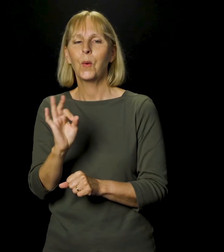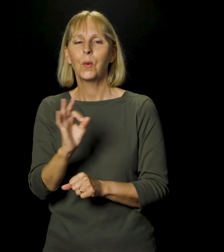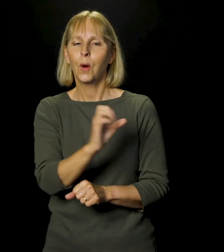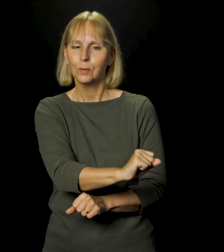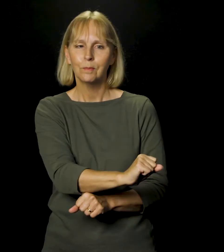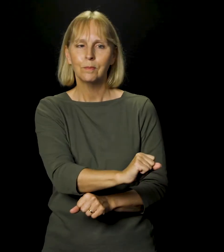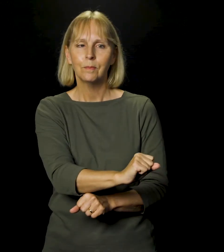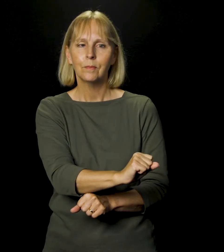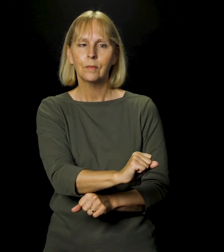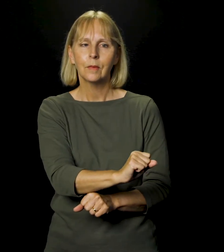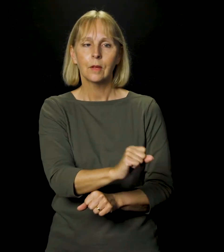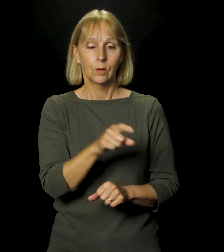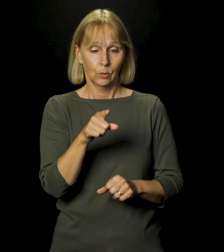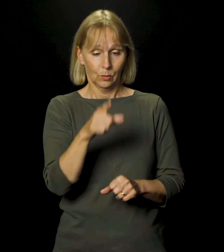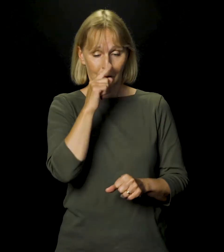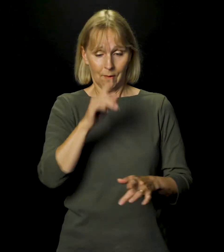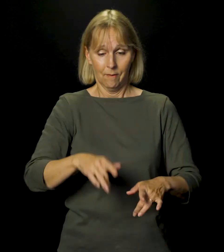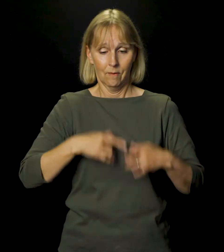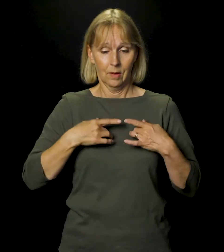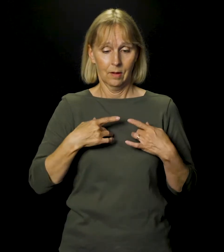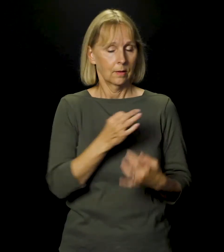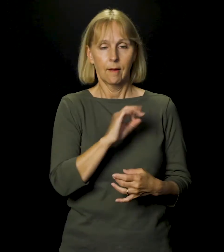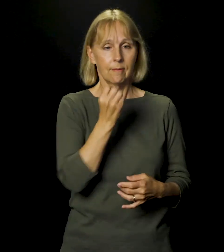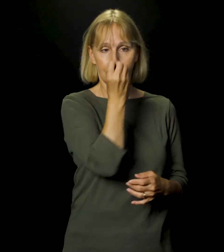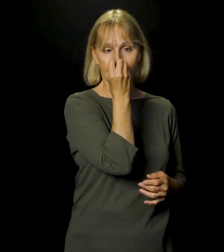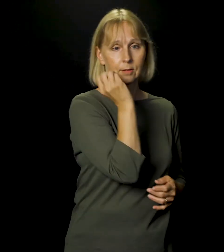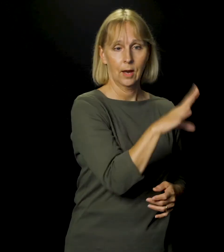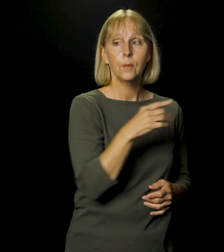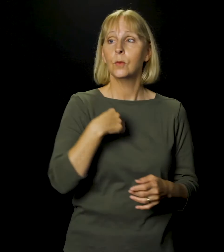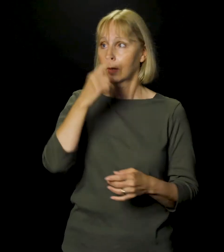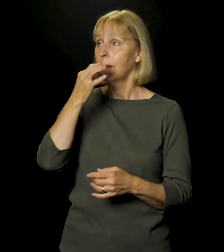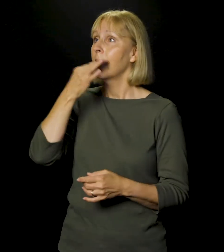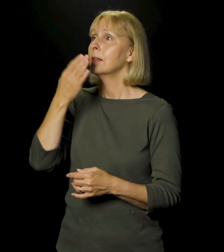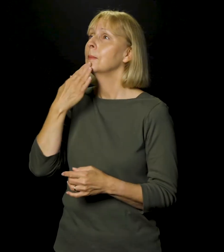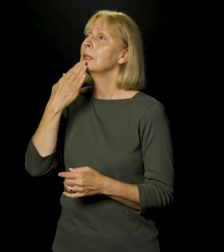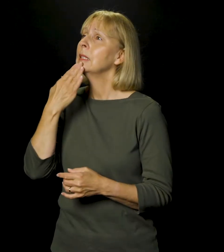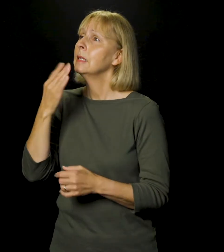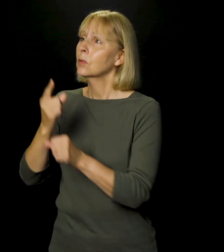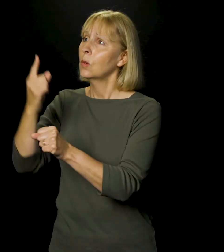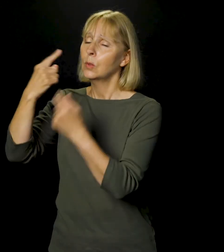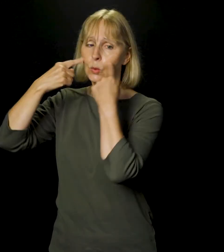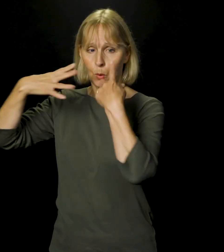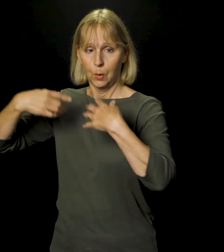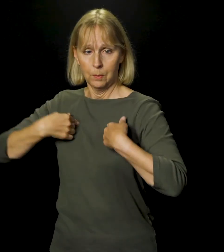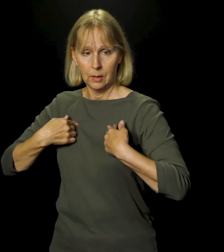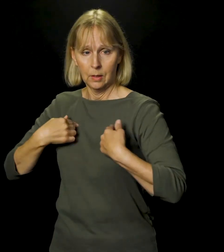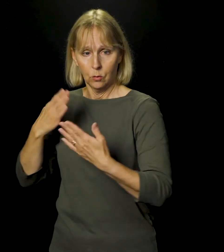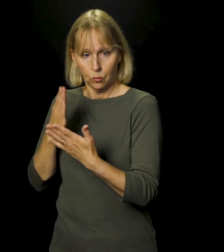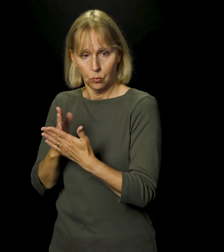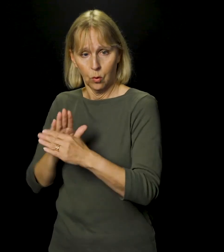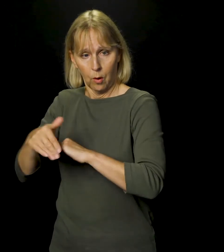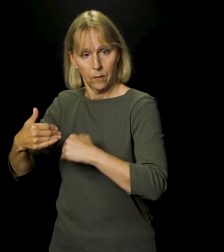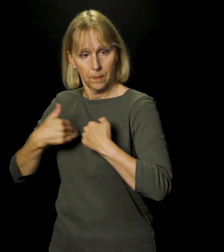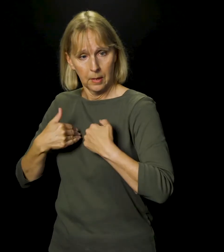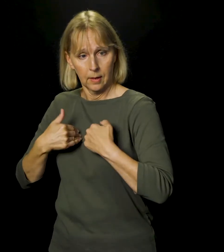Without shame, today you can ask God and say, God, would you show me what is true about me? Would